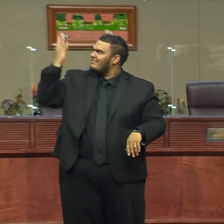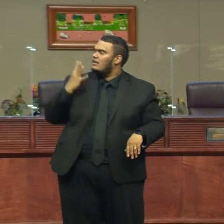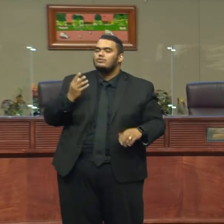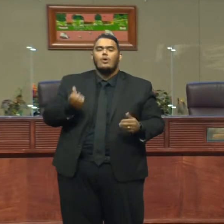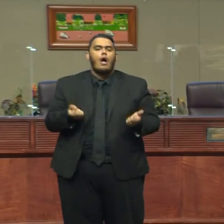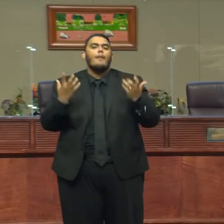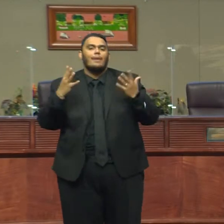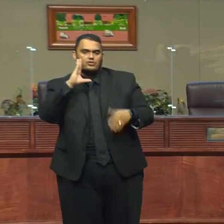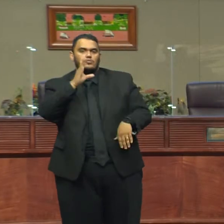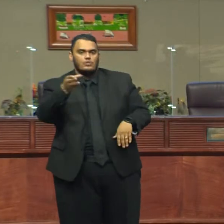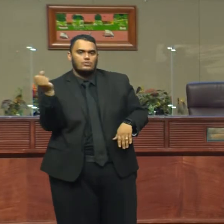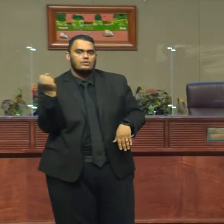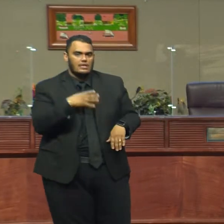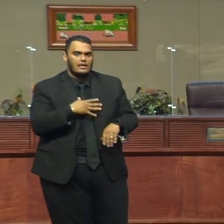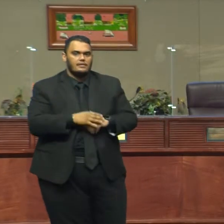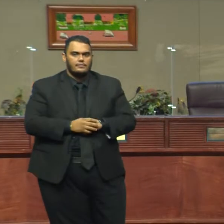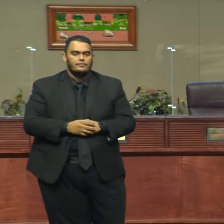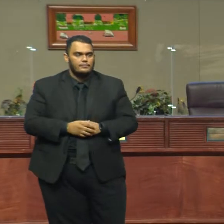country.